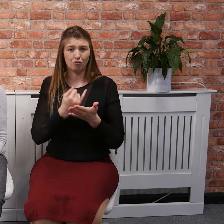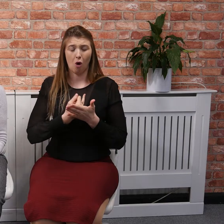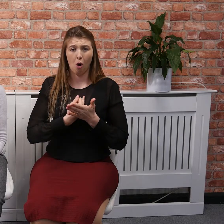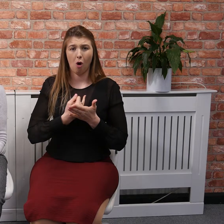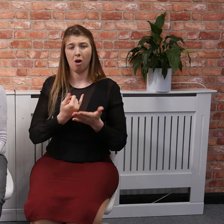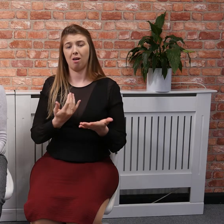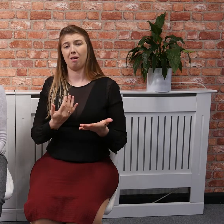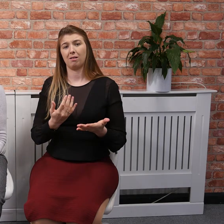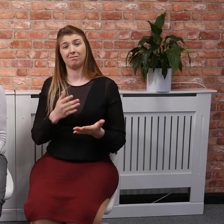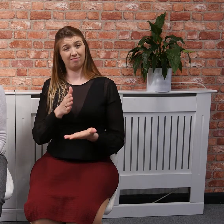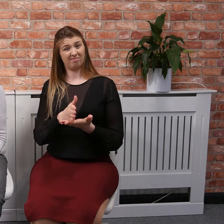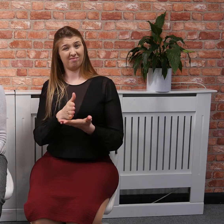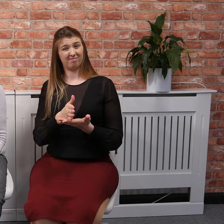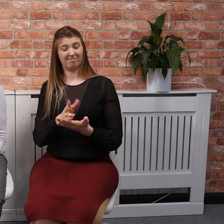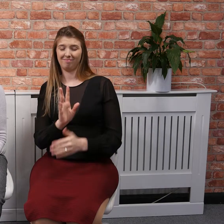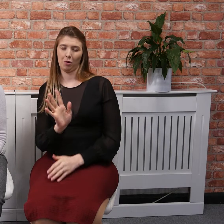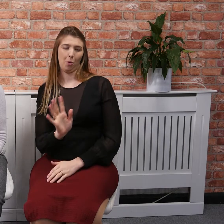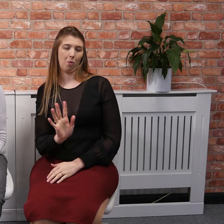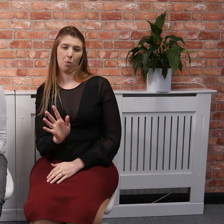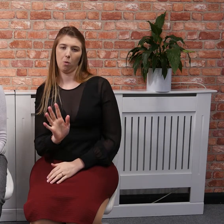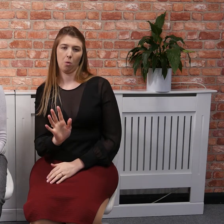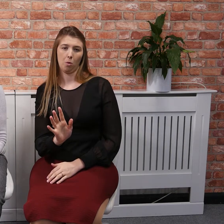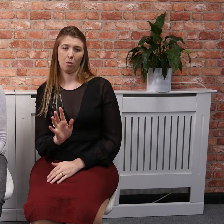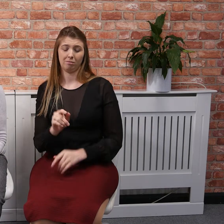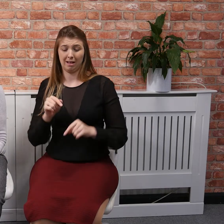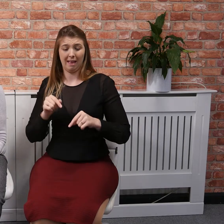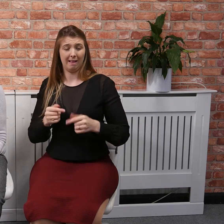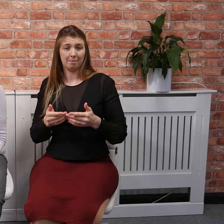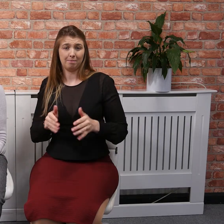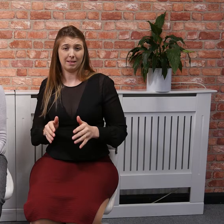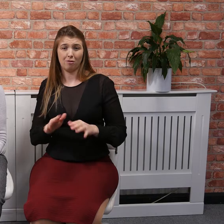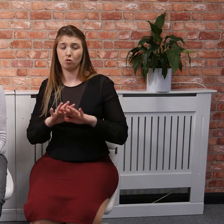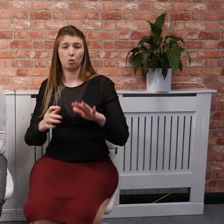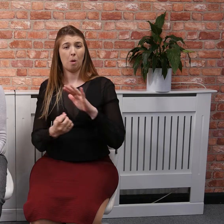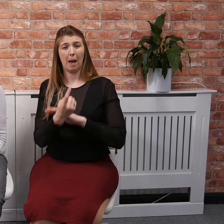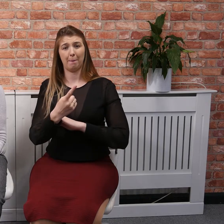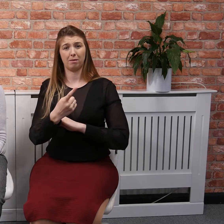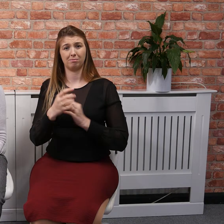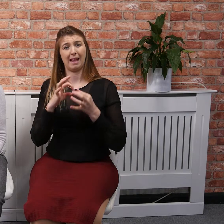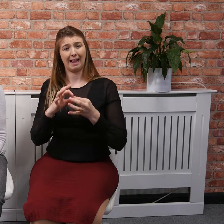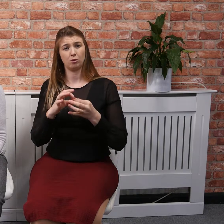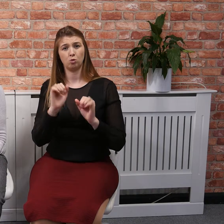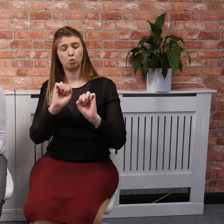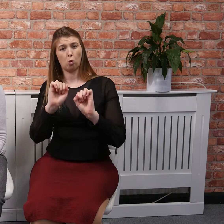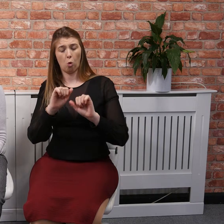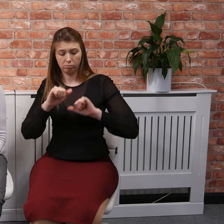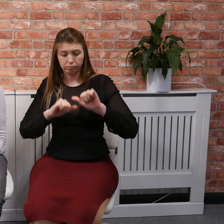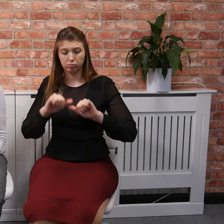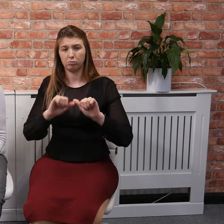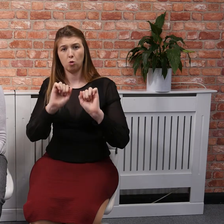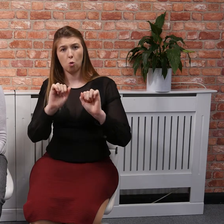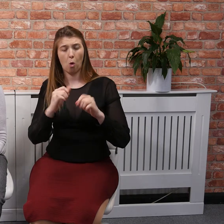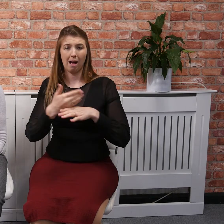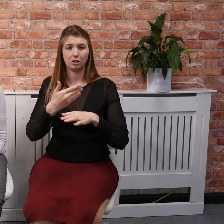is almost always no. These things aren't really happening because of something you did or didn't do. But